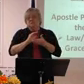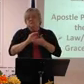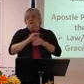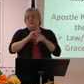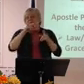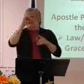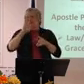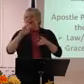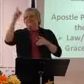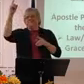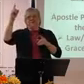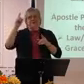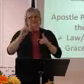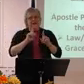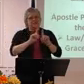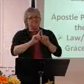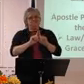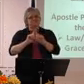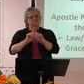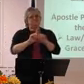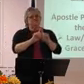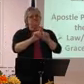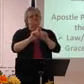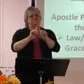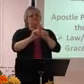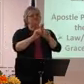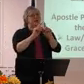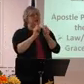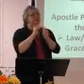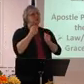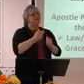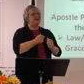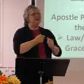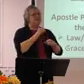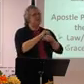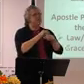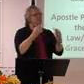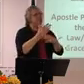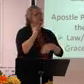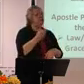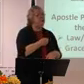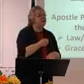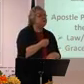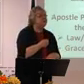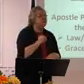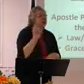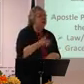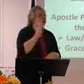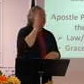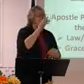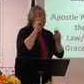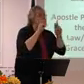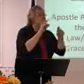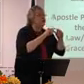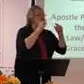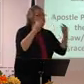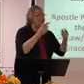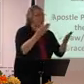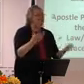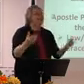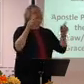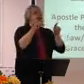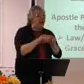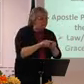when God's with us, he will bless us, he'll work through us, and we will see great things come